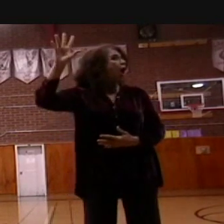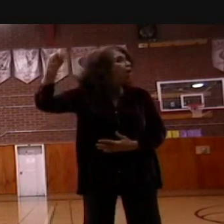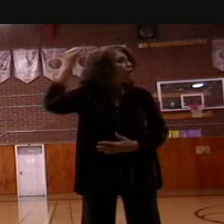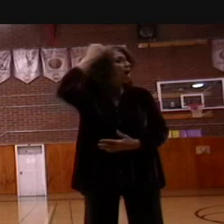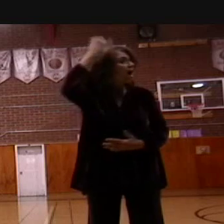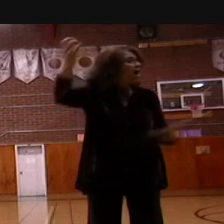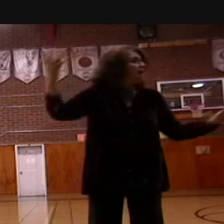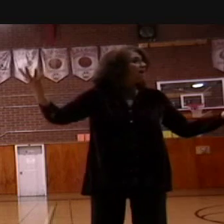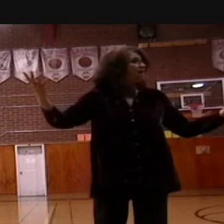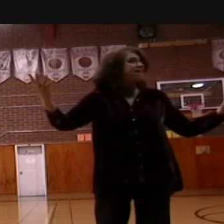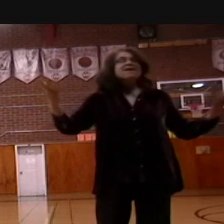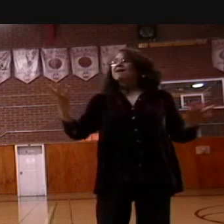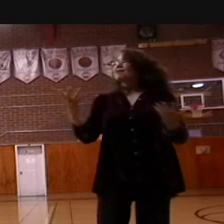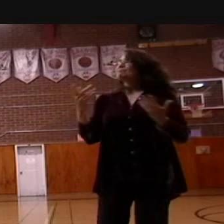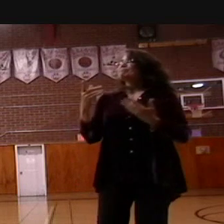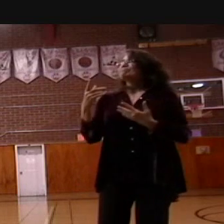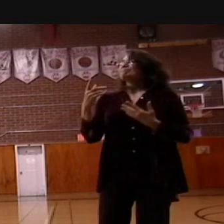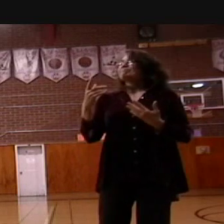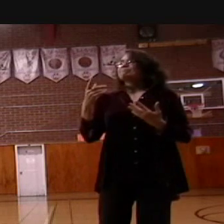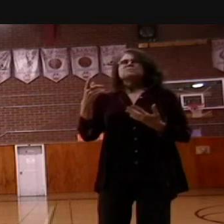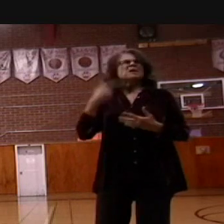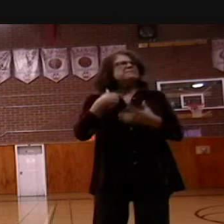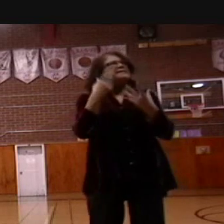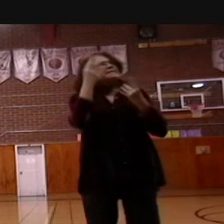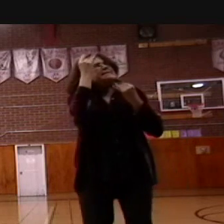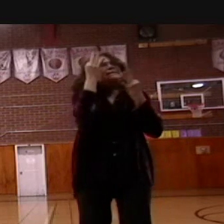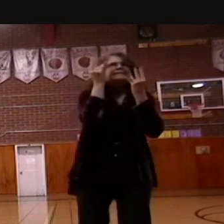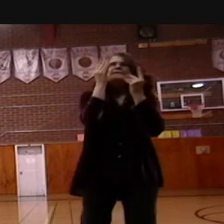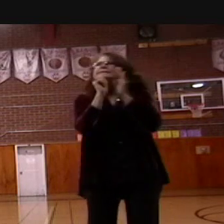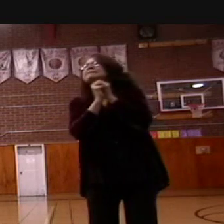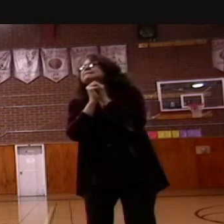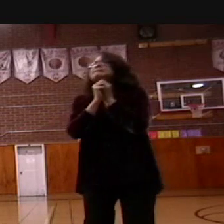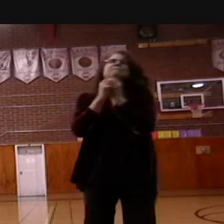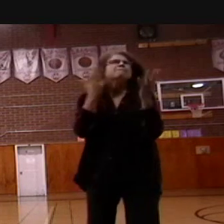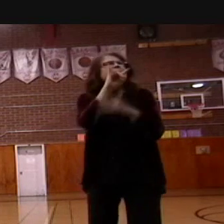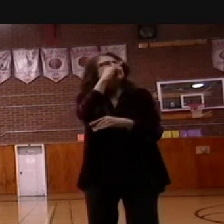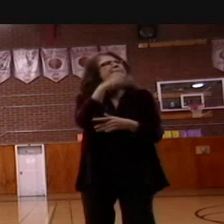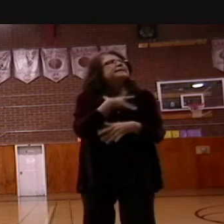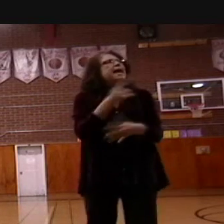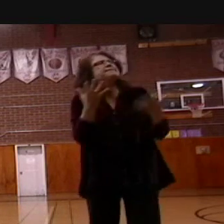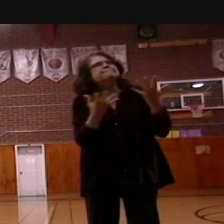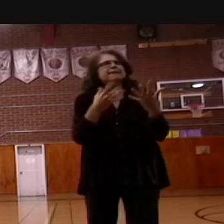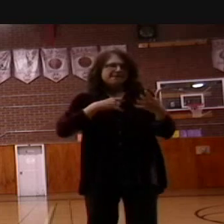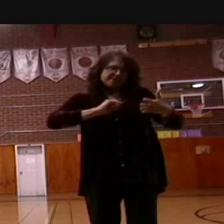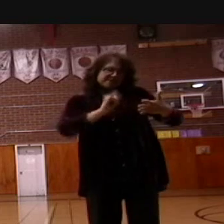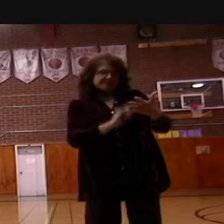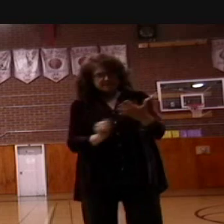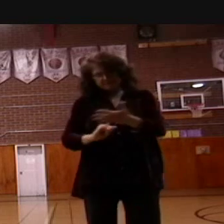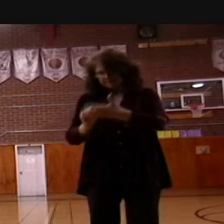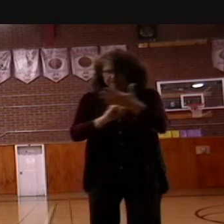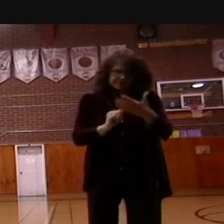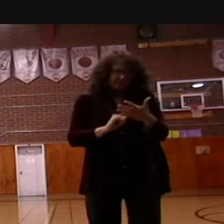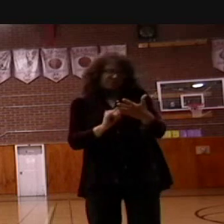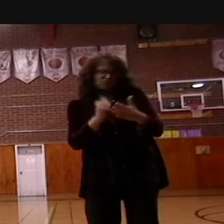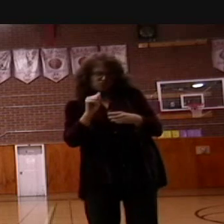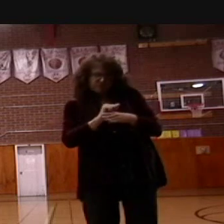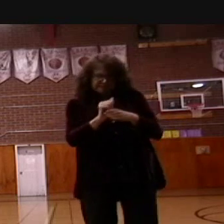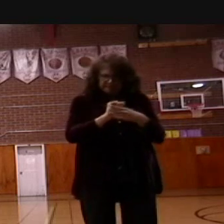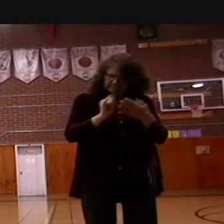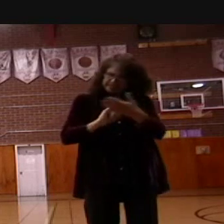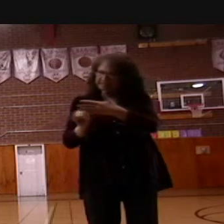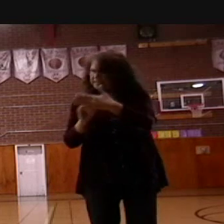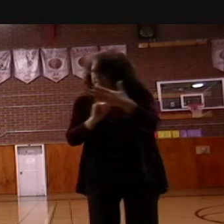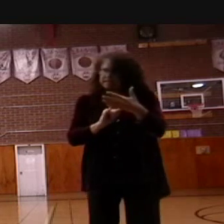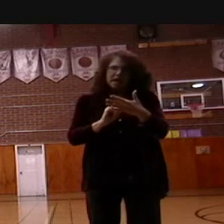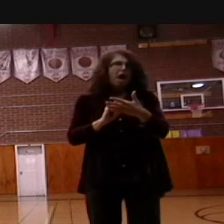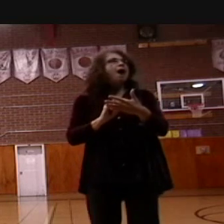So after drawing some designs on paper, and thinking of things that kids would like, I finally came up with the idea of pencil bugs. I